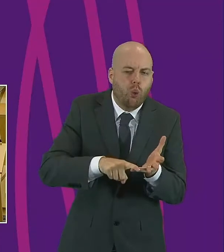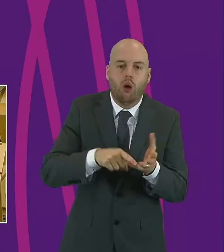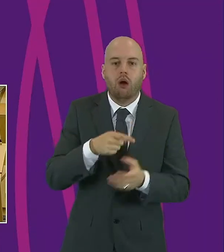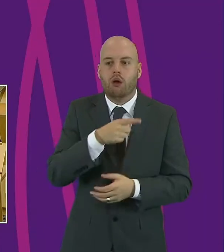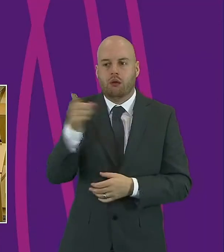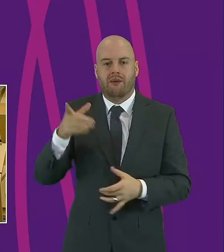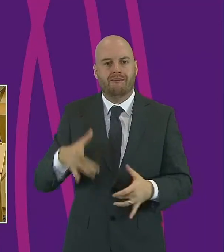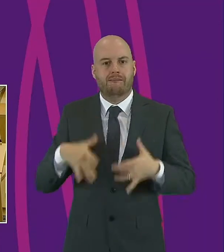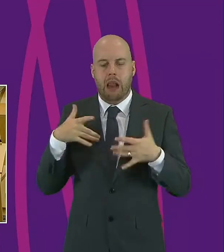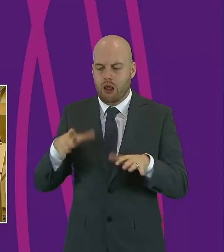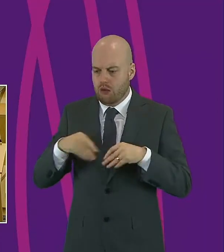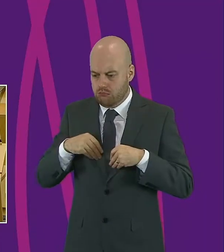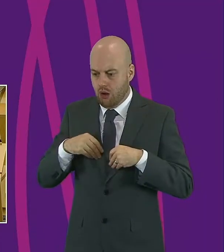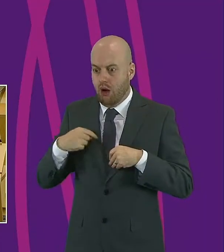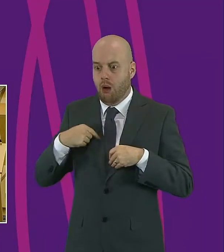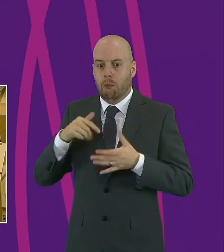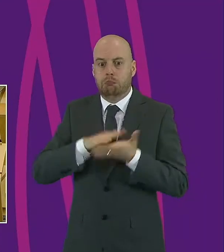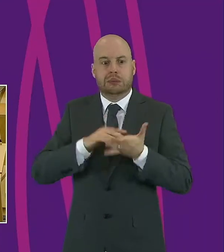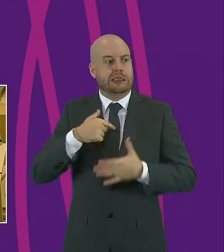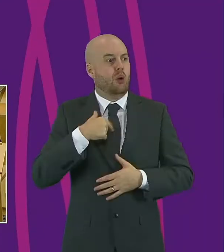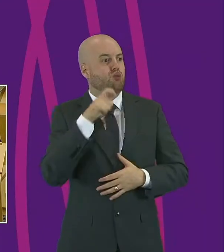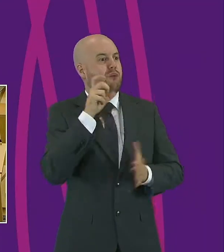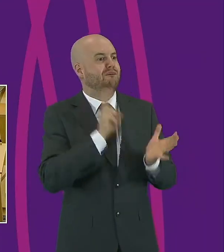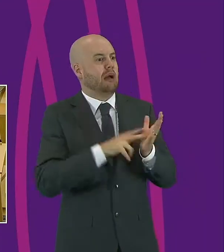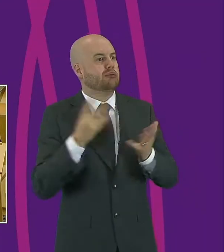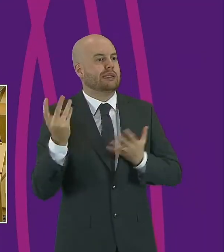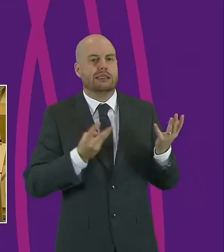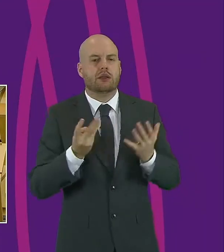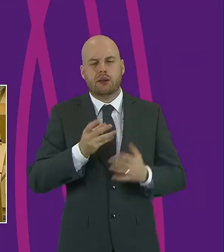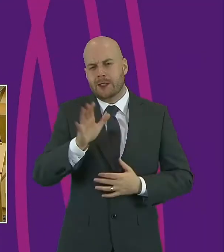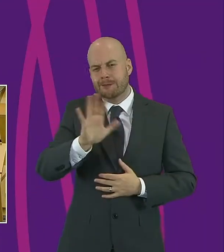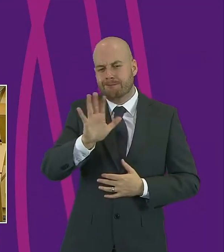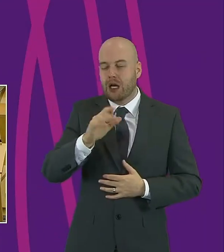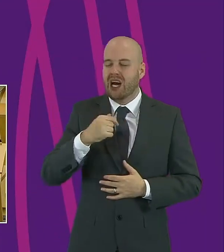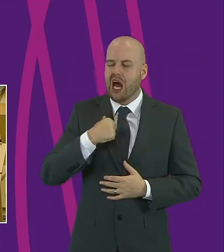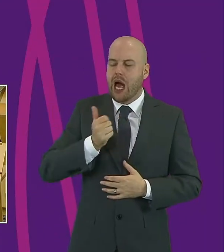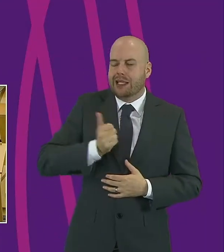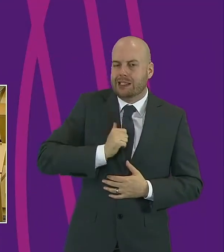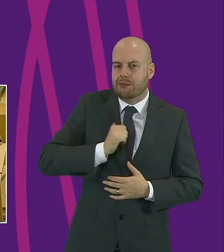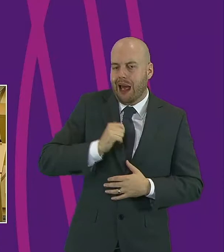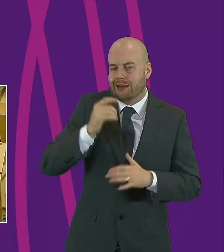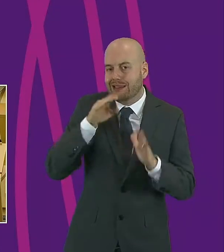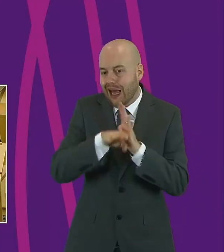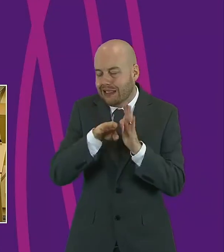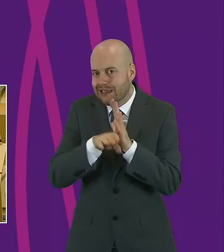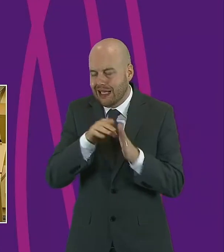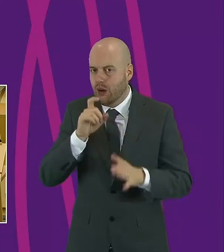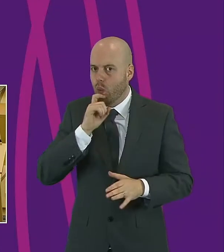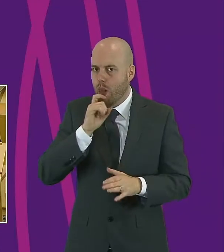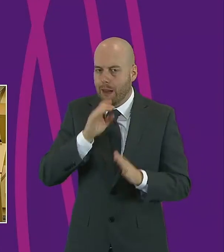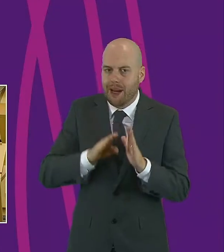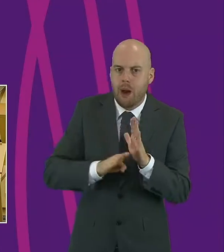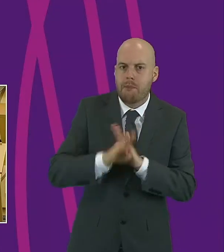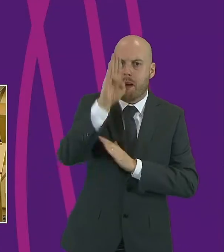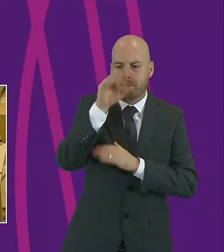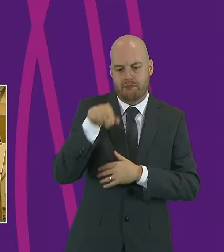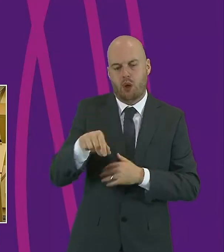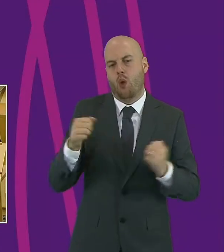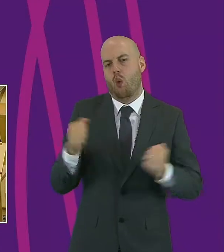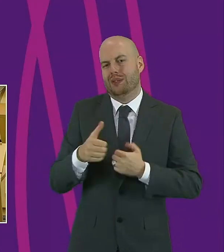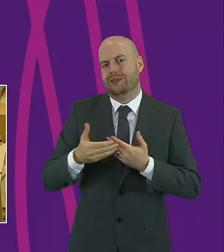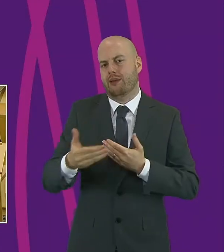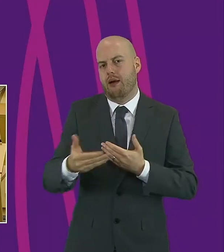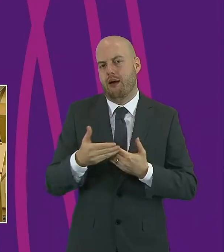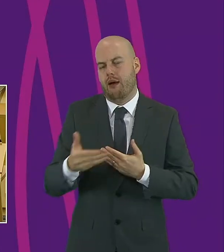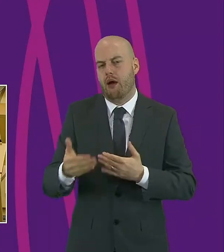we expect that the demand for that testing capacity will increase significantly. So it's really important that we build a capacity